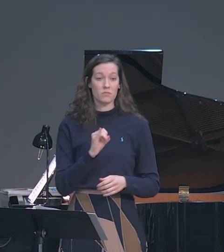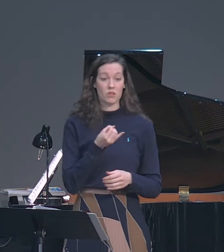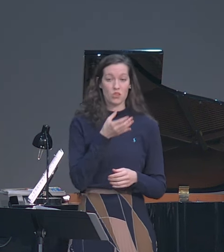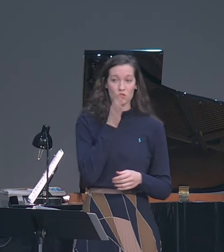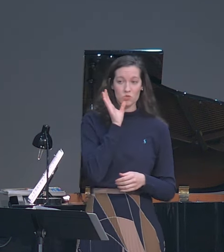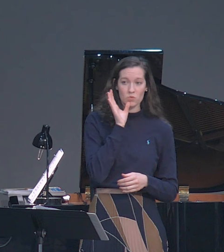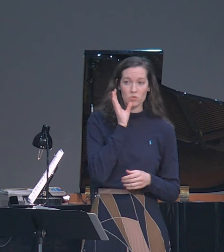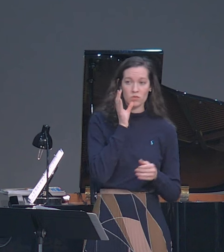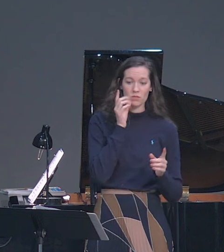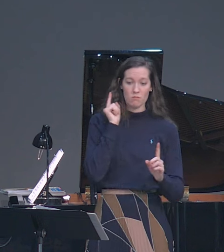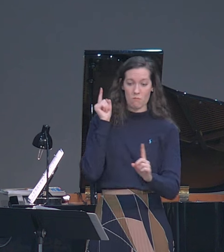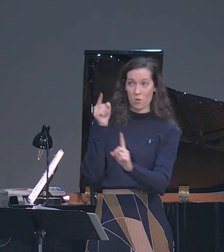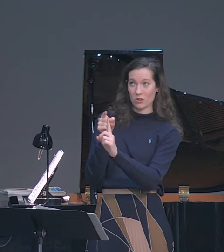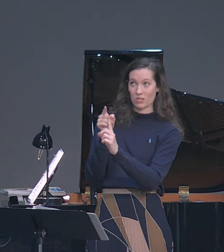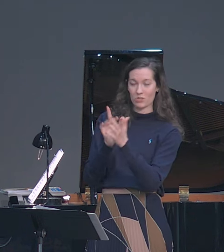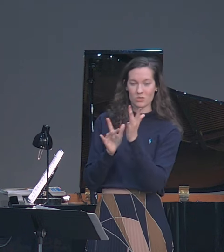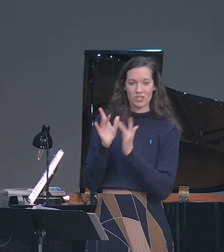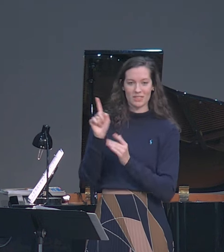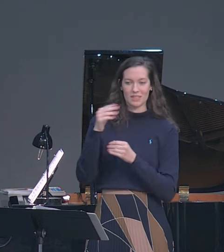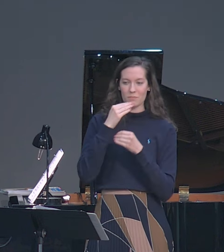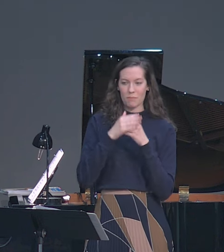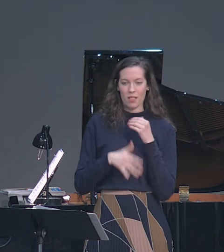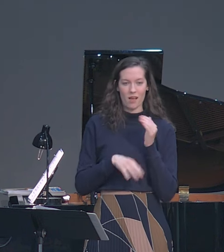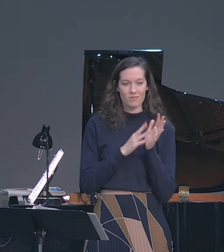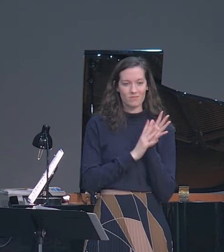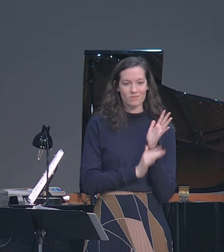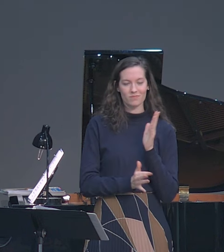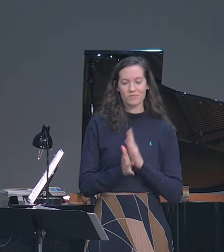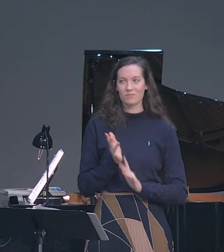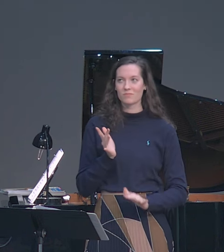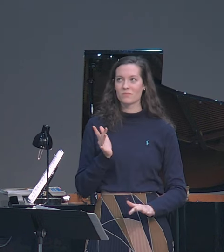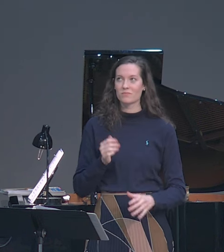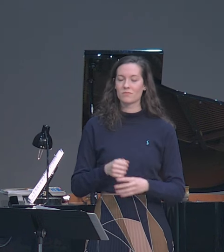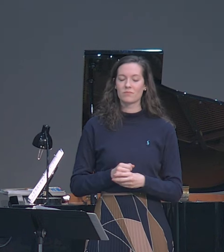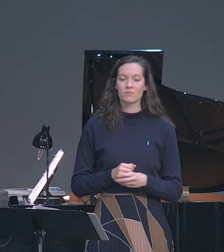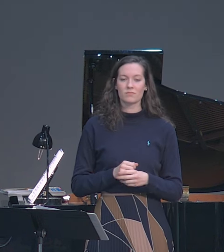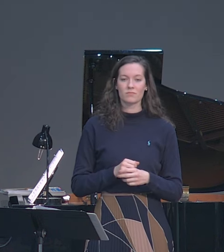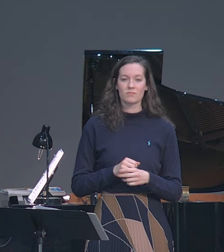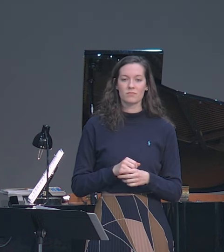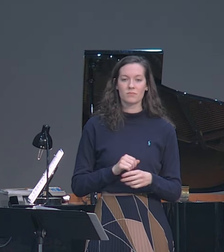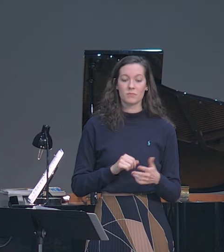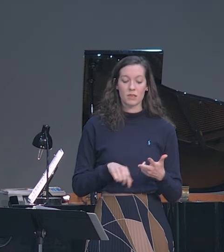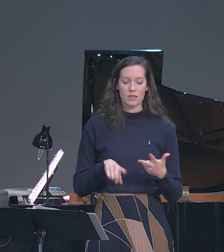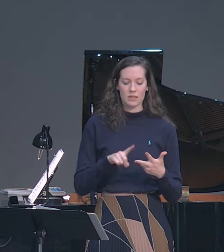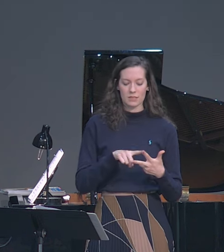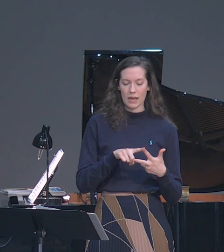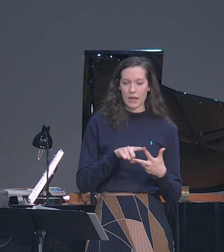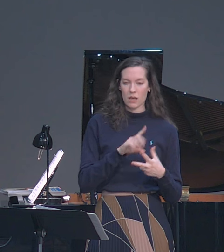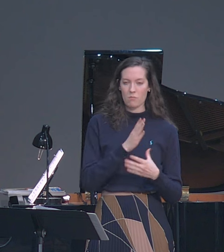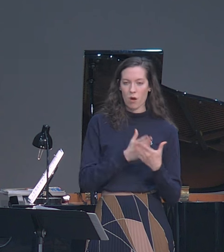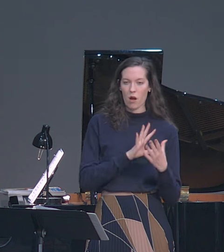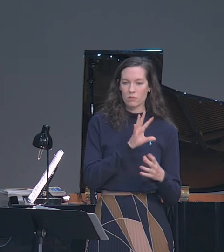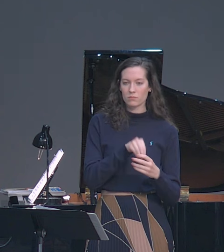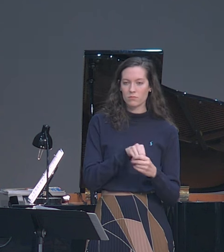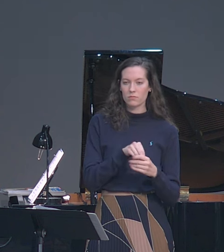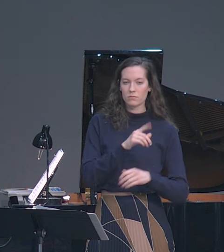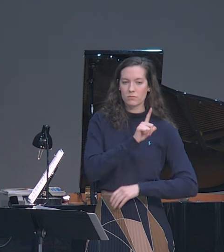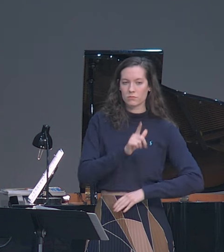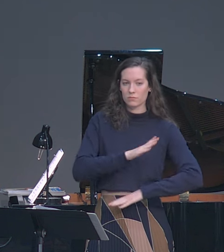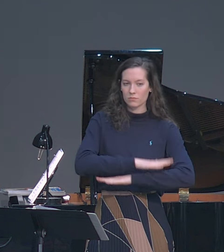that was shed. But there's a second component to communion that we celebrate each week. There is a